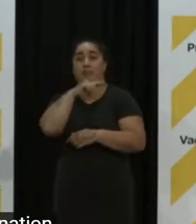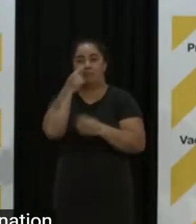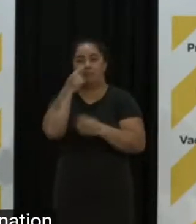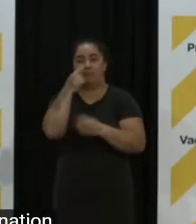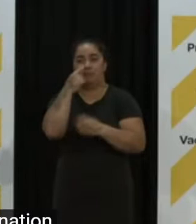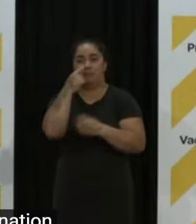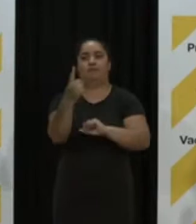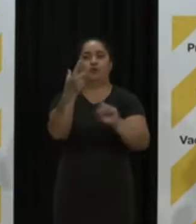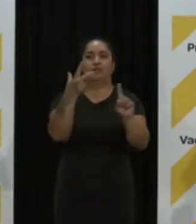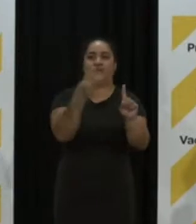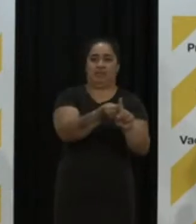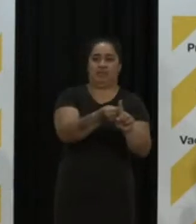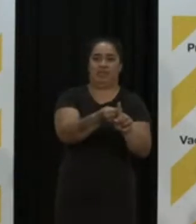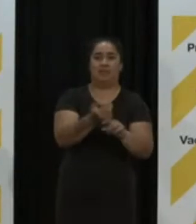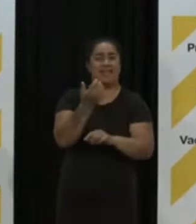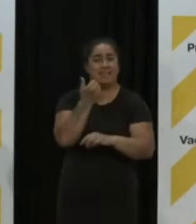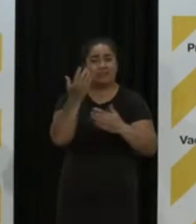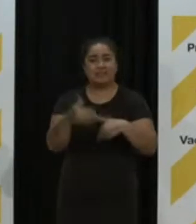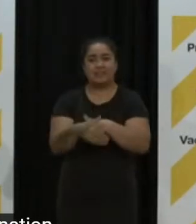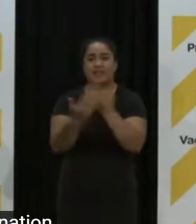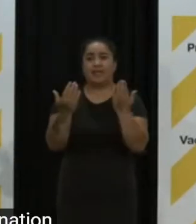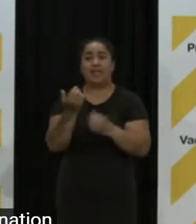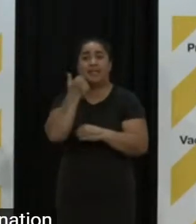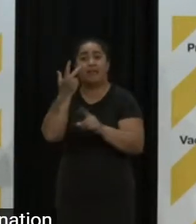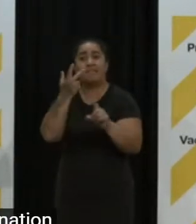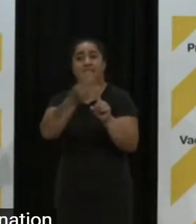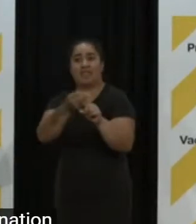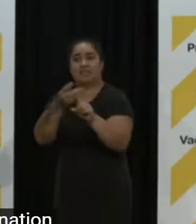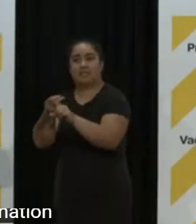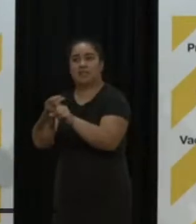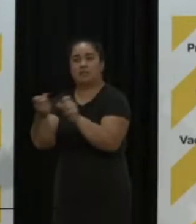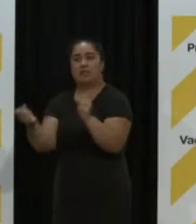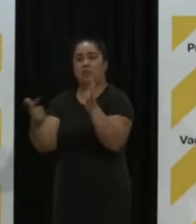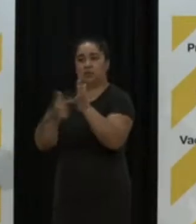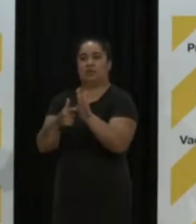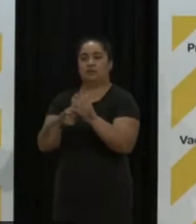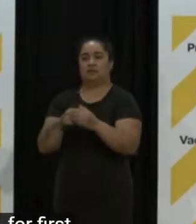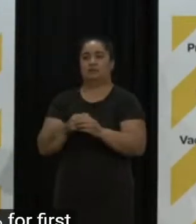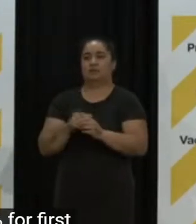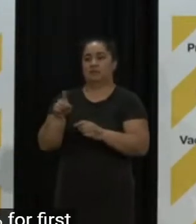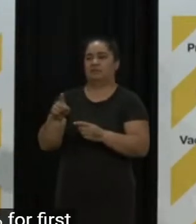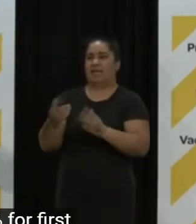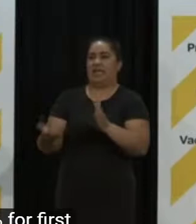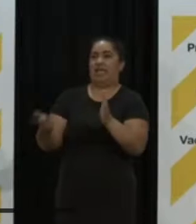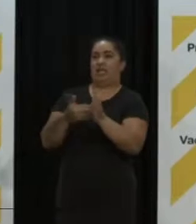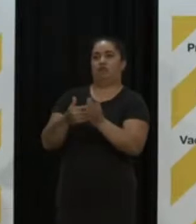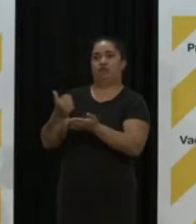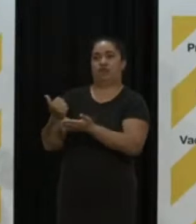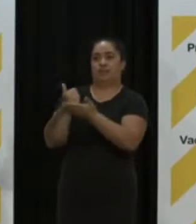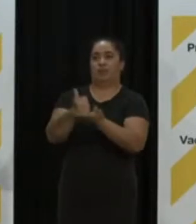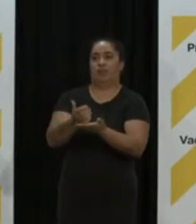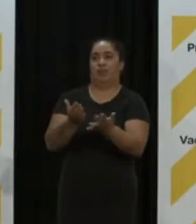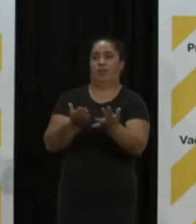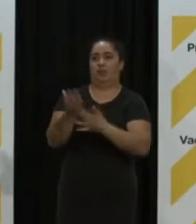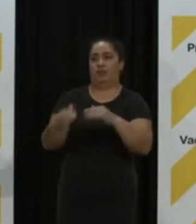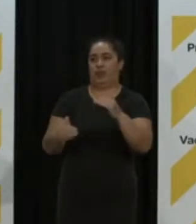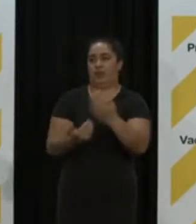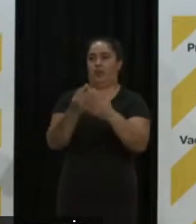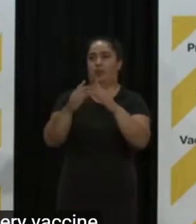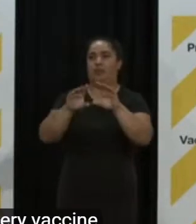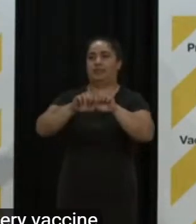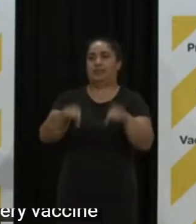and every vaccine counts as a layer of protection as we move into the new framework. But the final point I'd make is, yes,